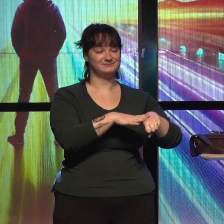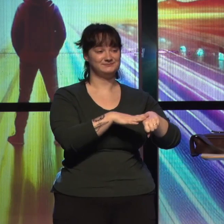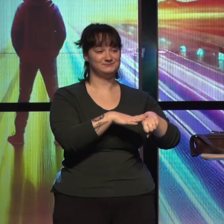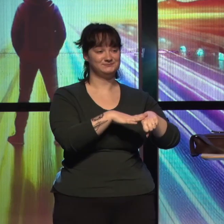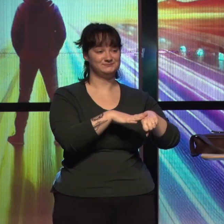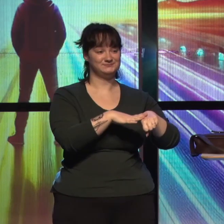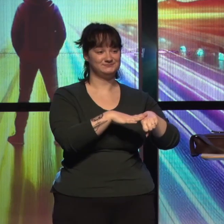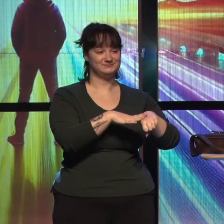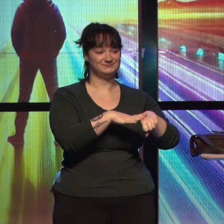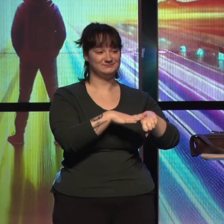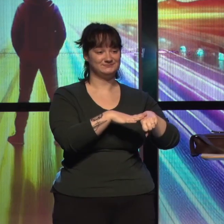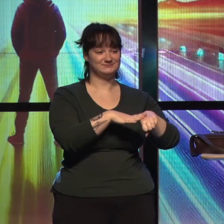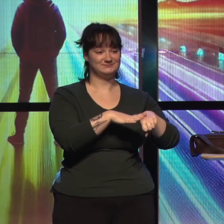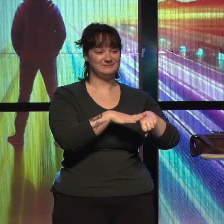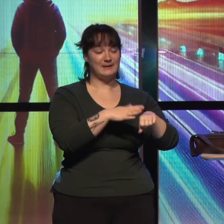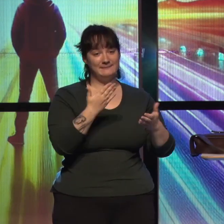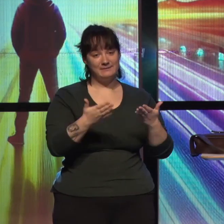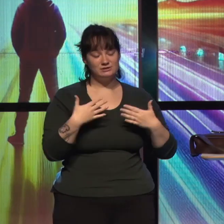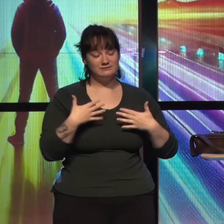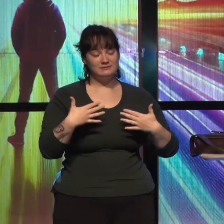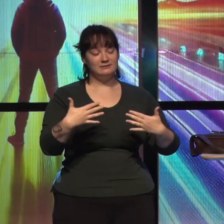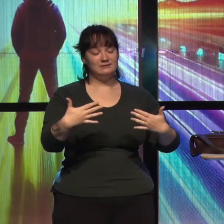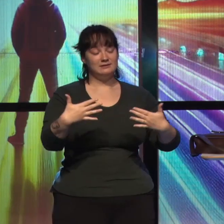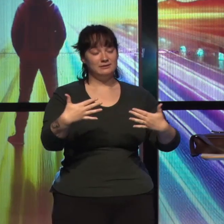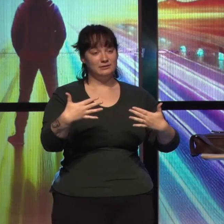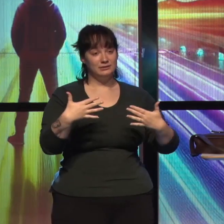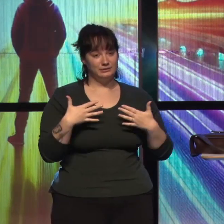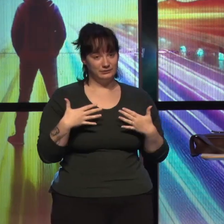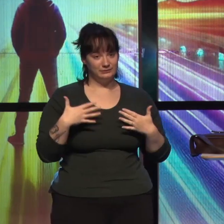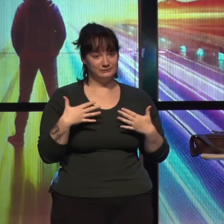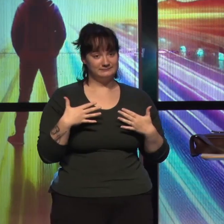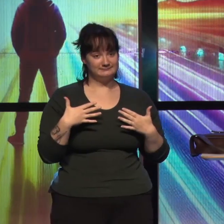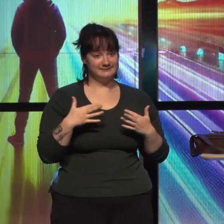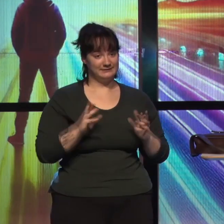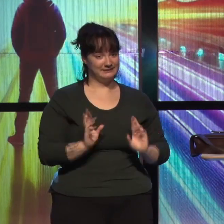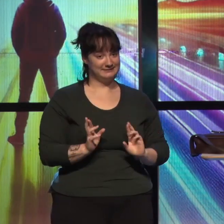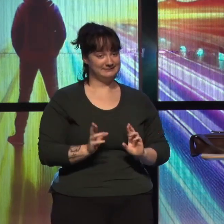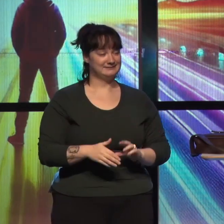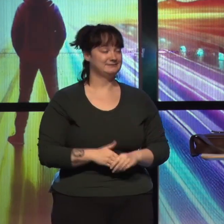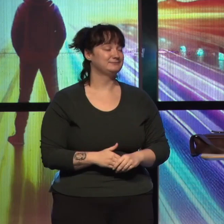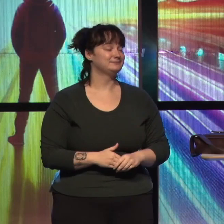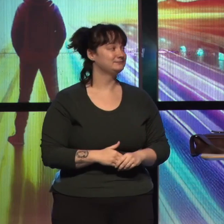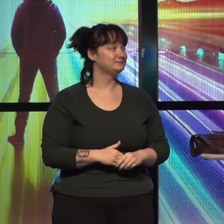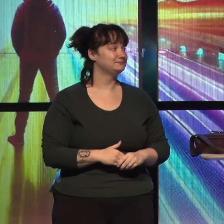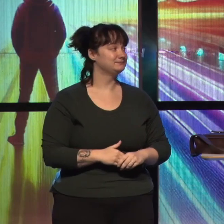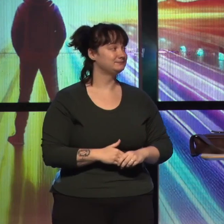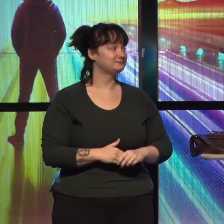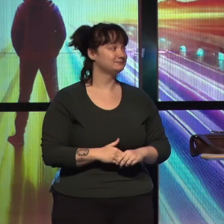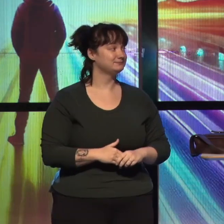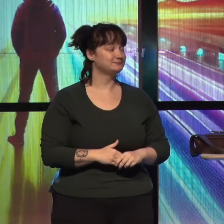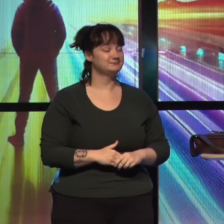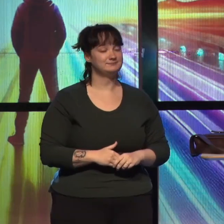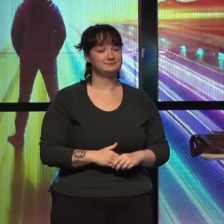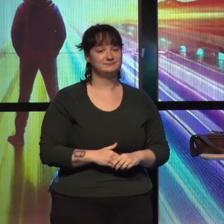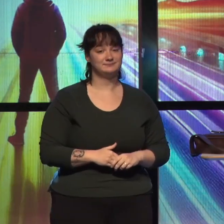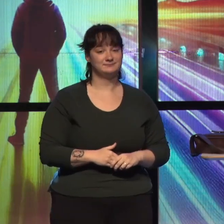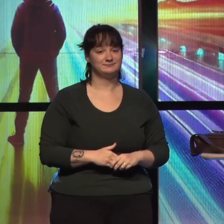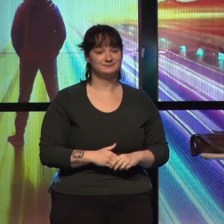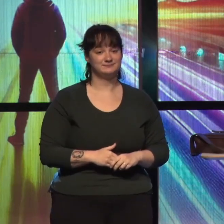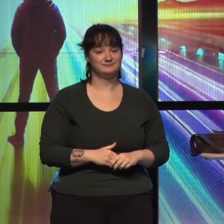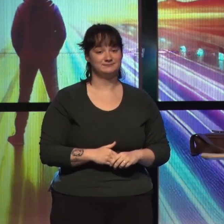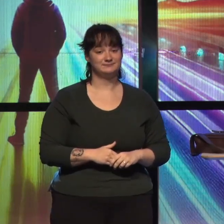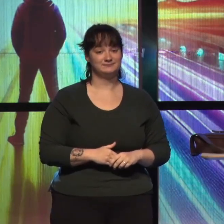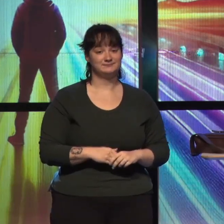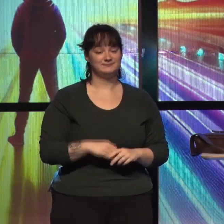Maybe just a breath is what you're going to need, okay? Because I'm going to talk about this crazy book probably a little differently than maybe you've ever